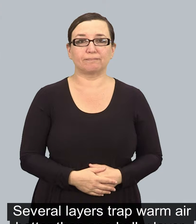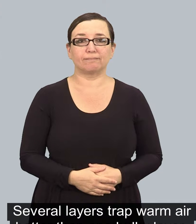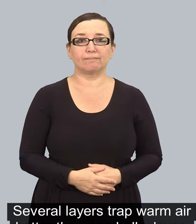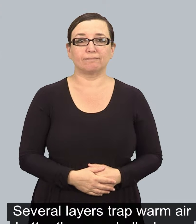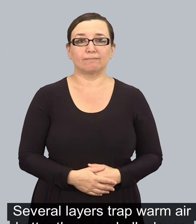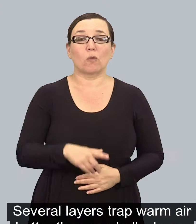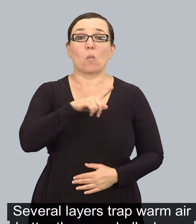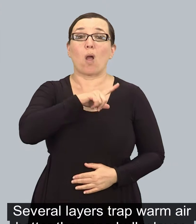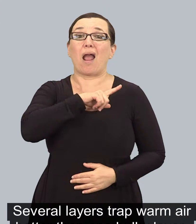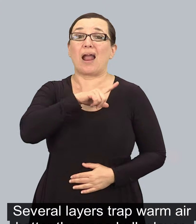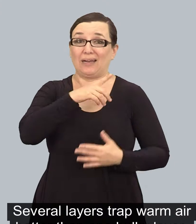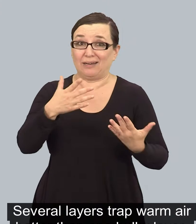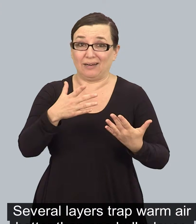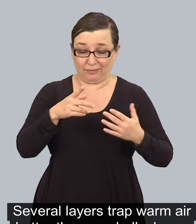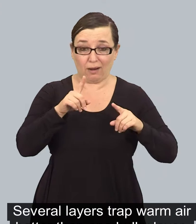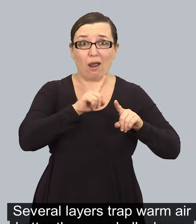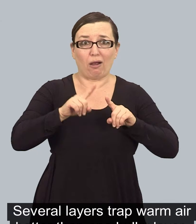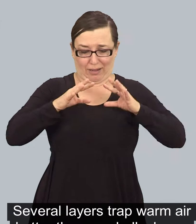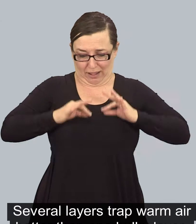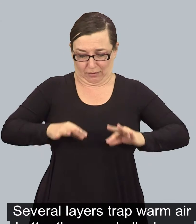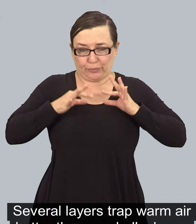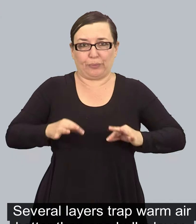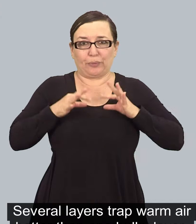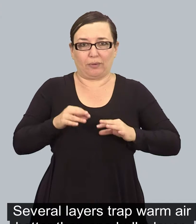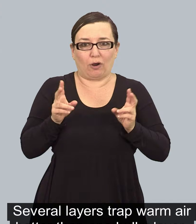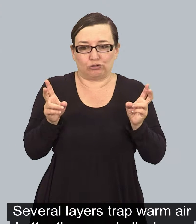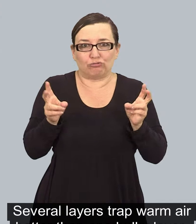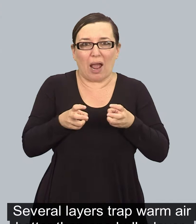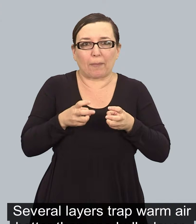Several layers trap warm air better than one bulky layer.